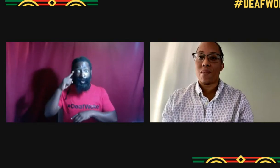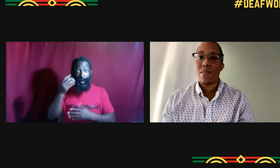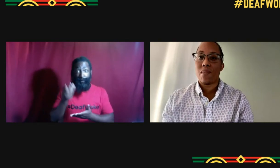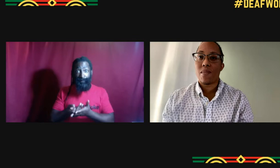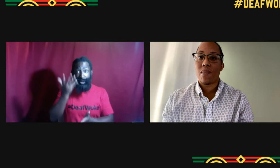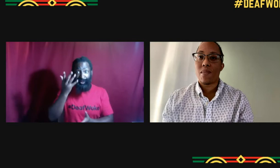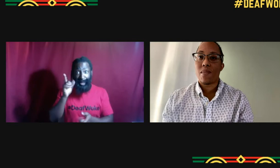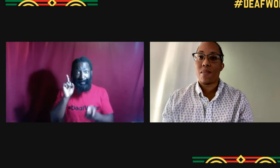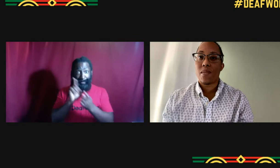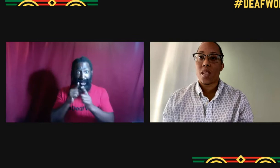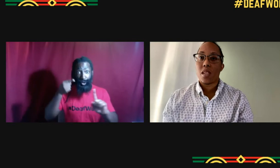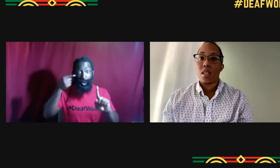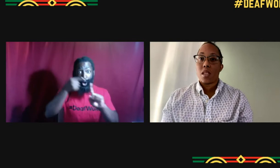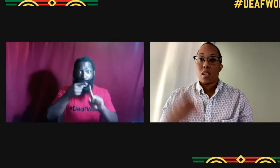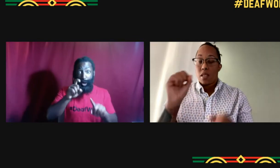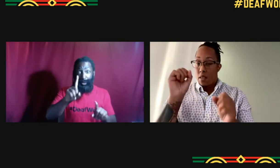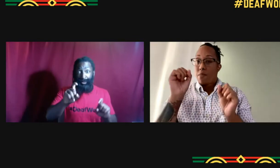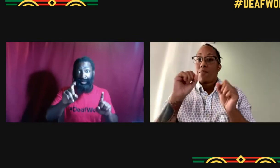love,